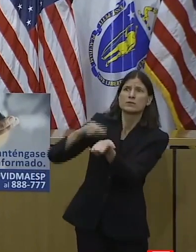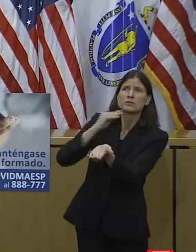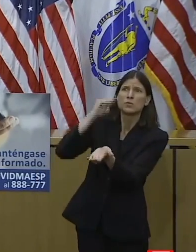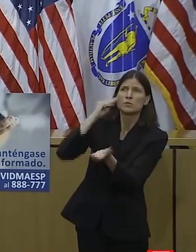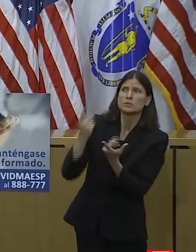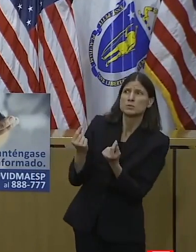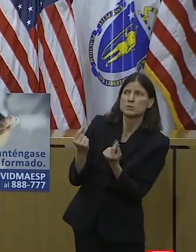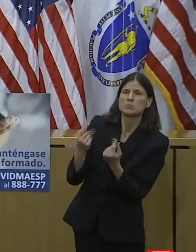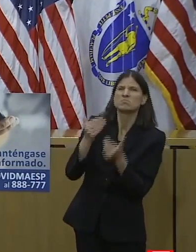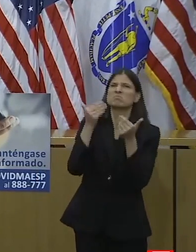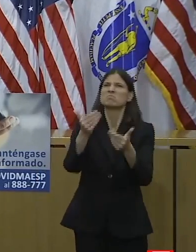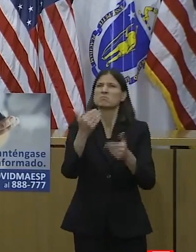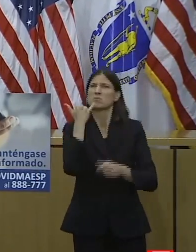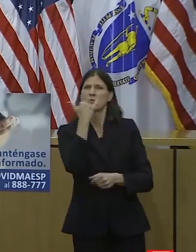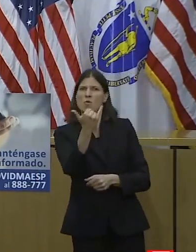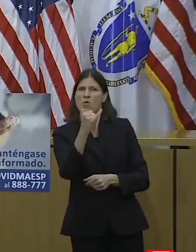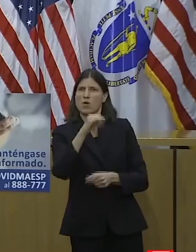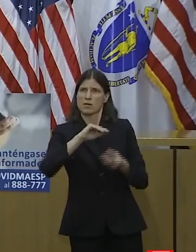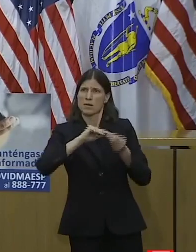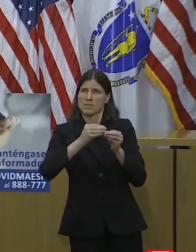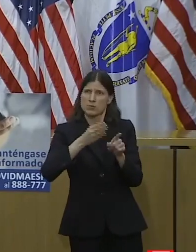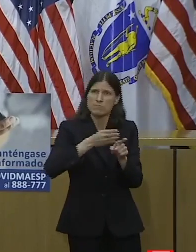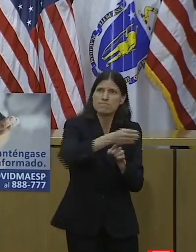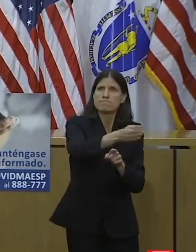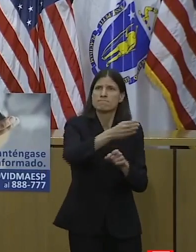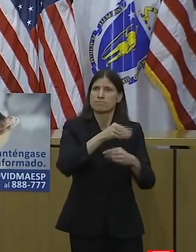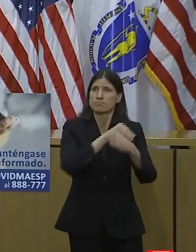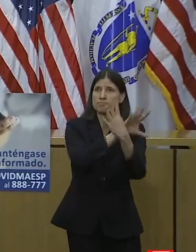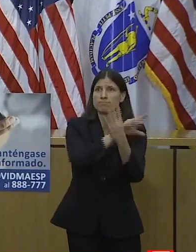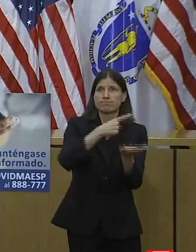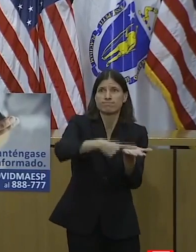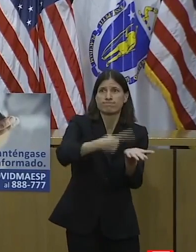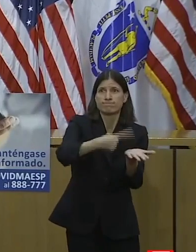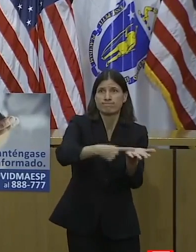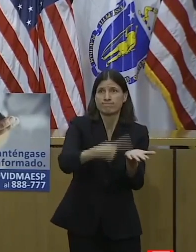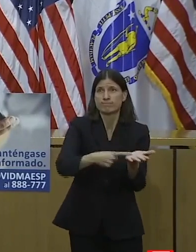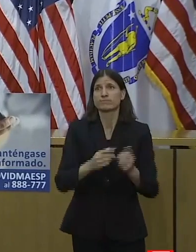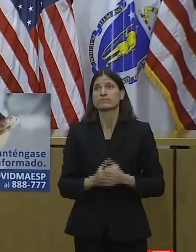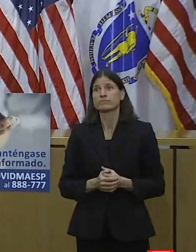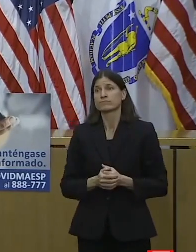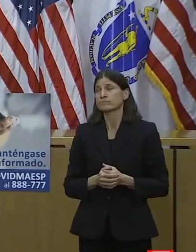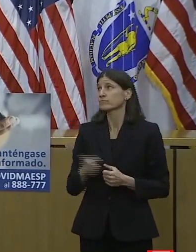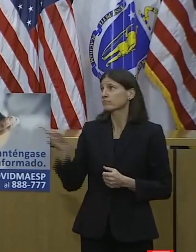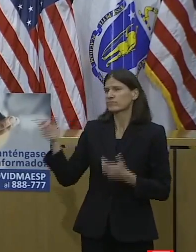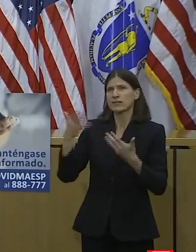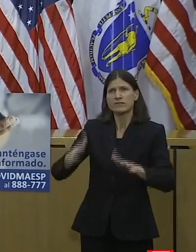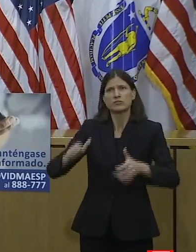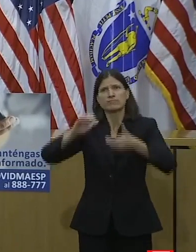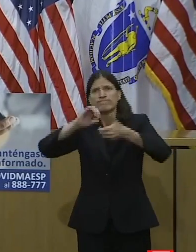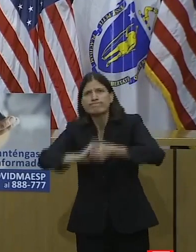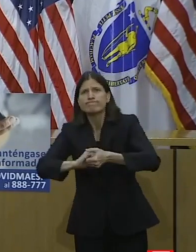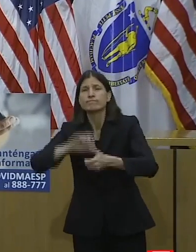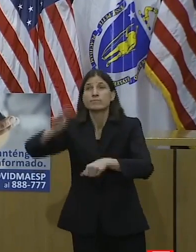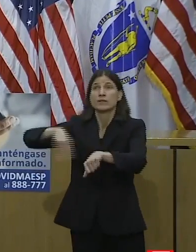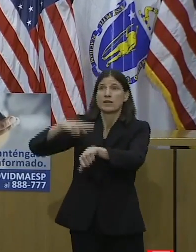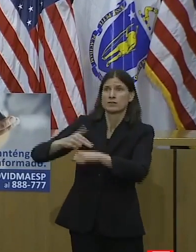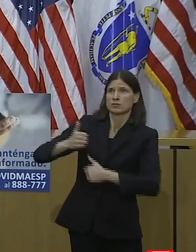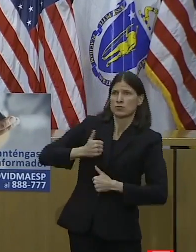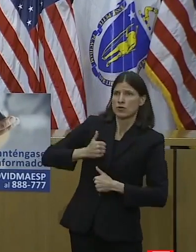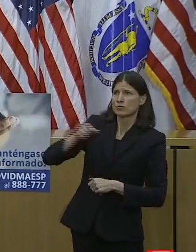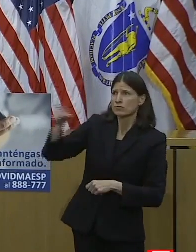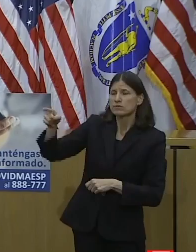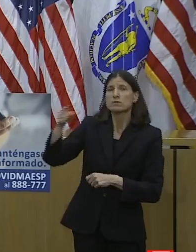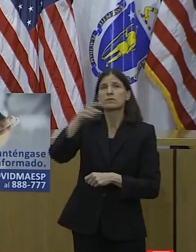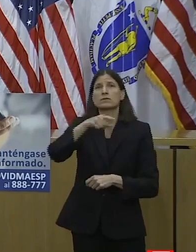to support long-term care facilities here in Massachusetts. How this works is rather